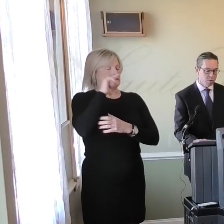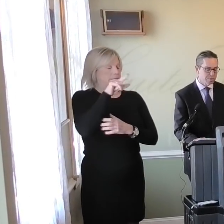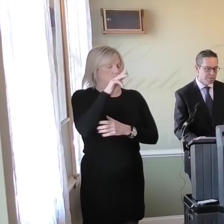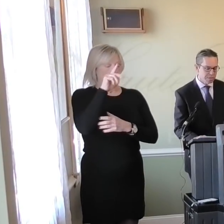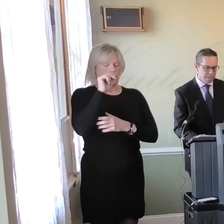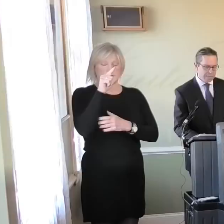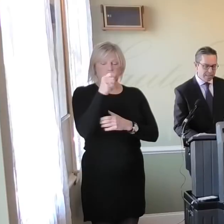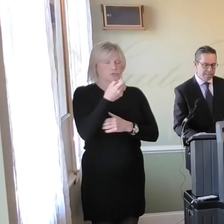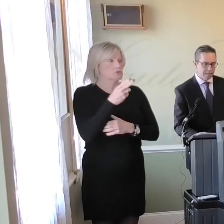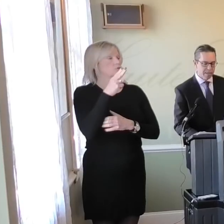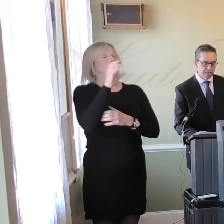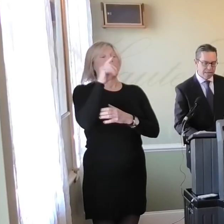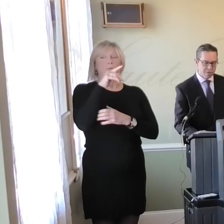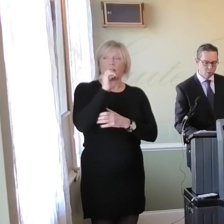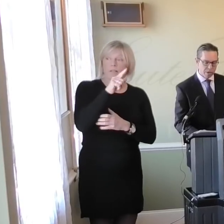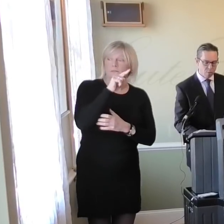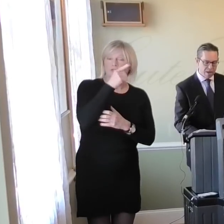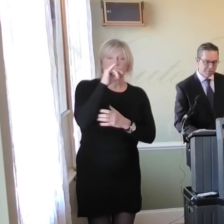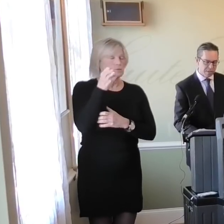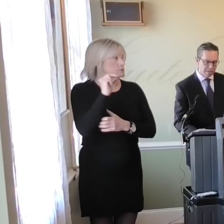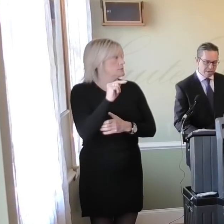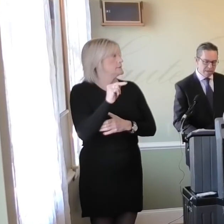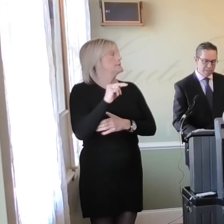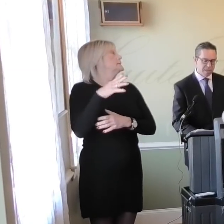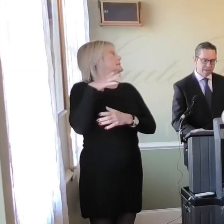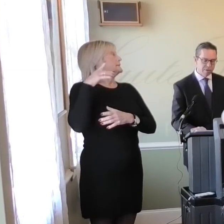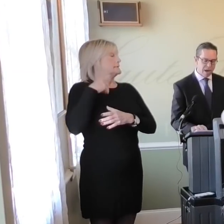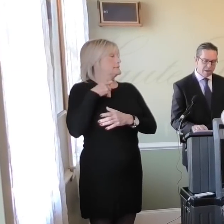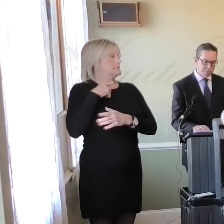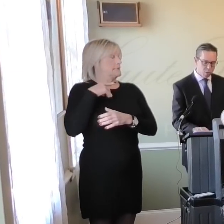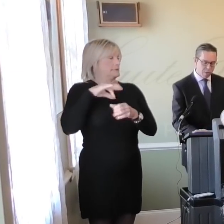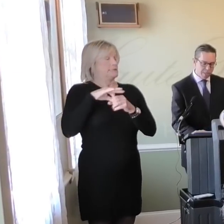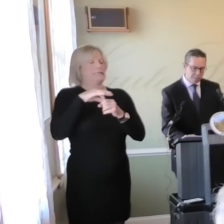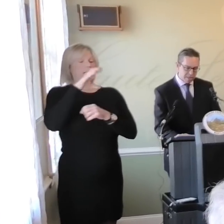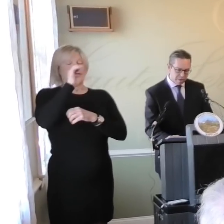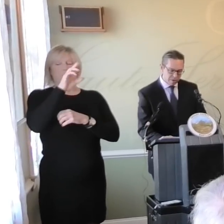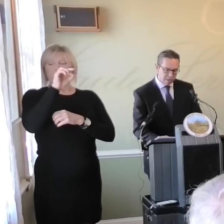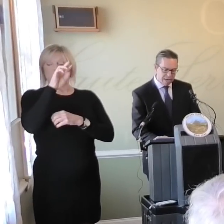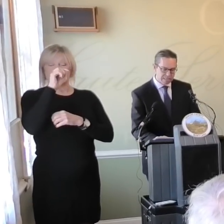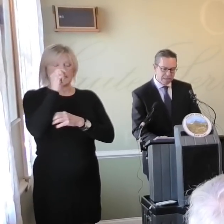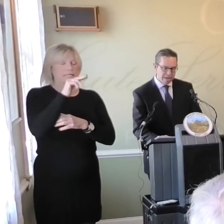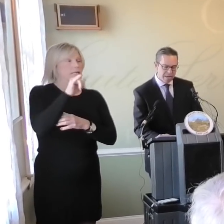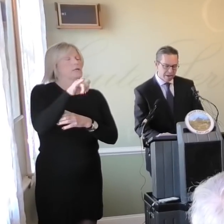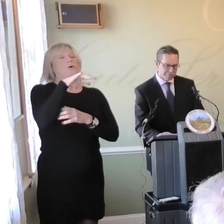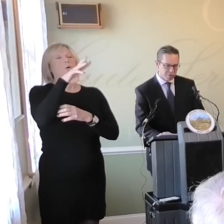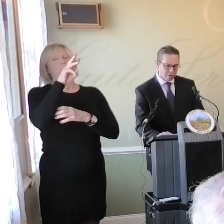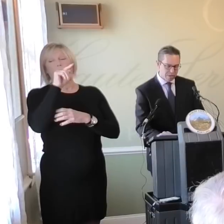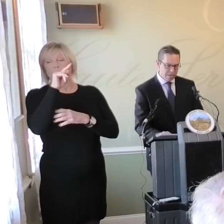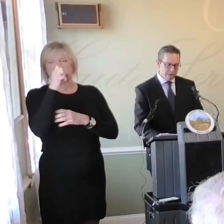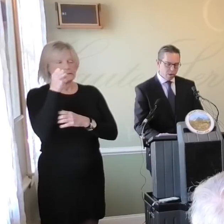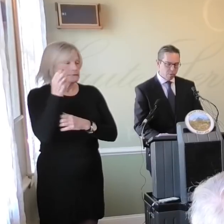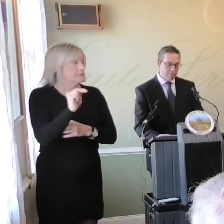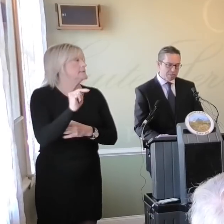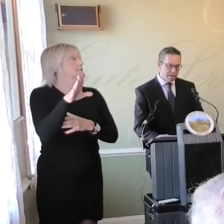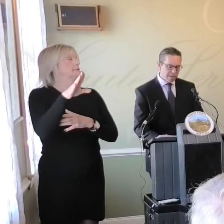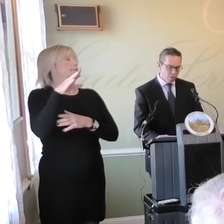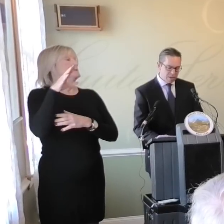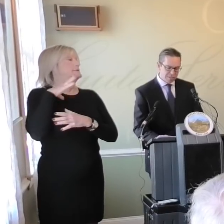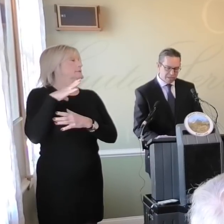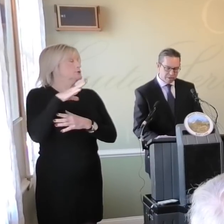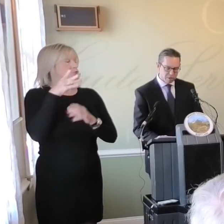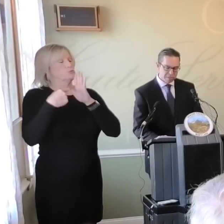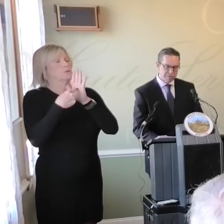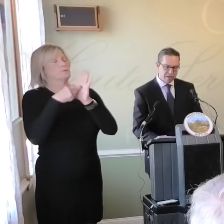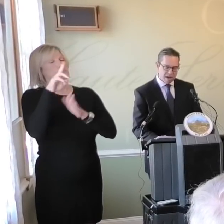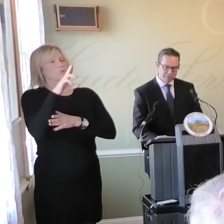Opal Jones, Delegate-elect Courtney Watson, Senator Guy Gazzoni, Senator-elect Katie Hester, representing